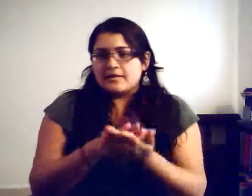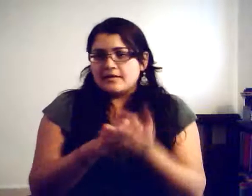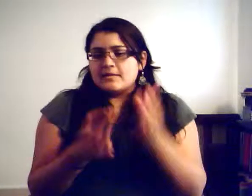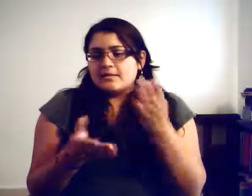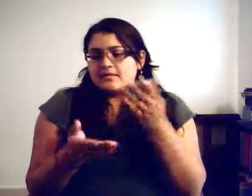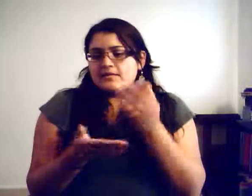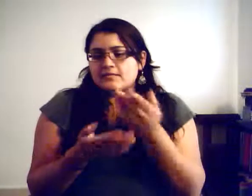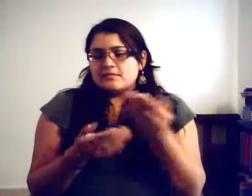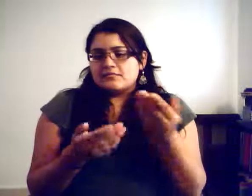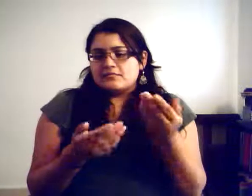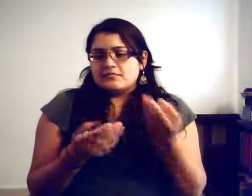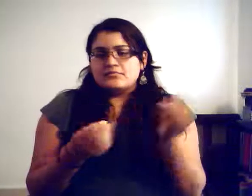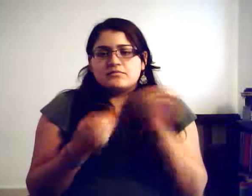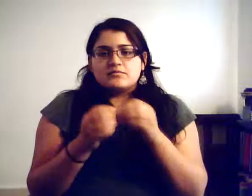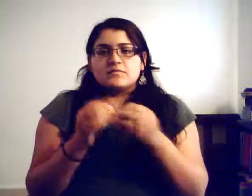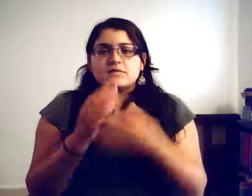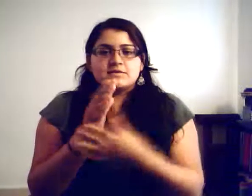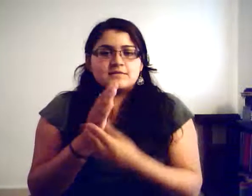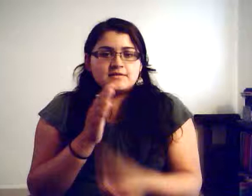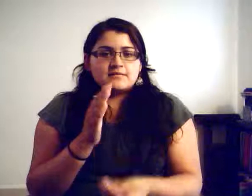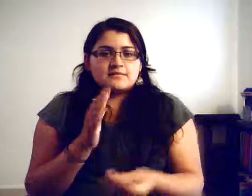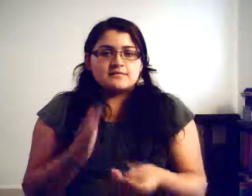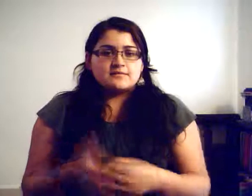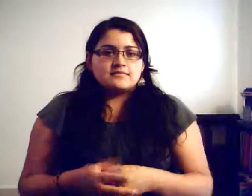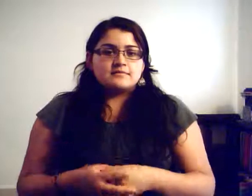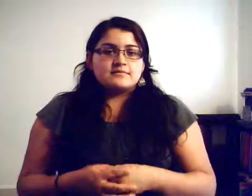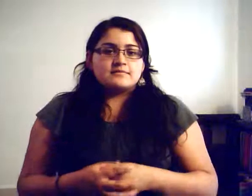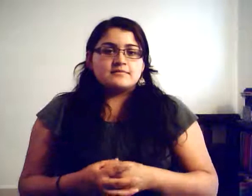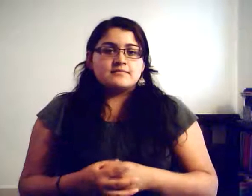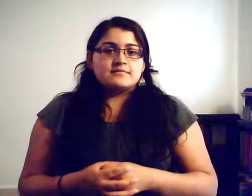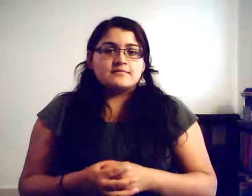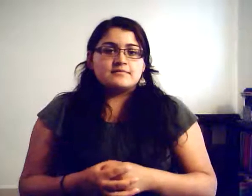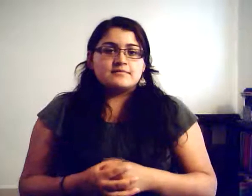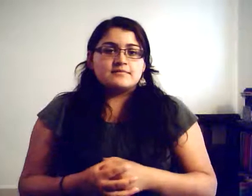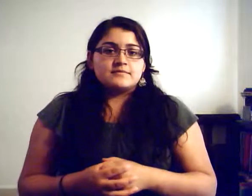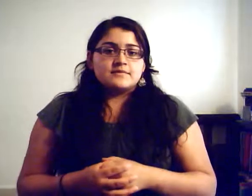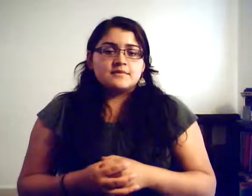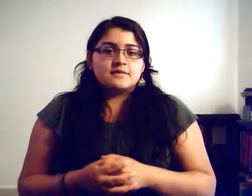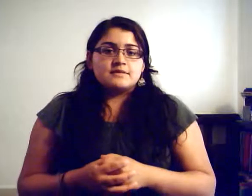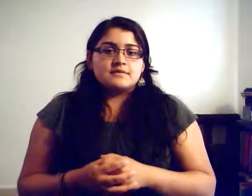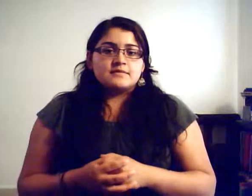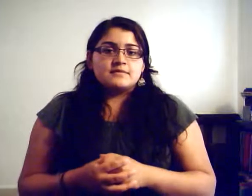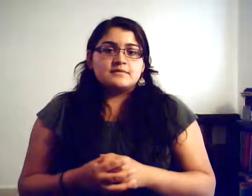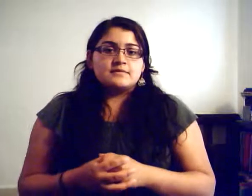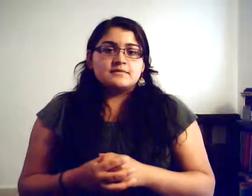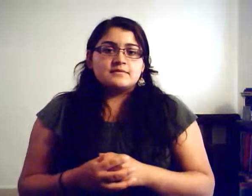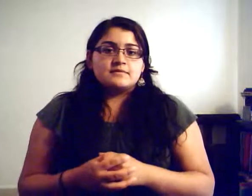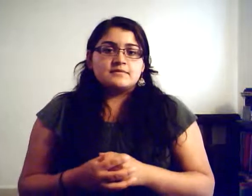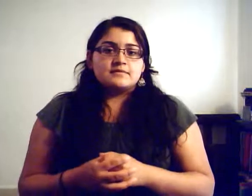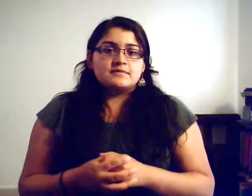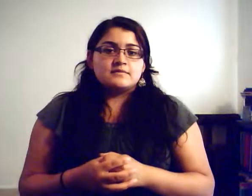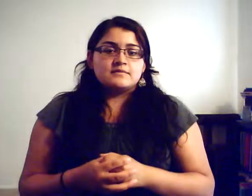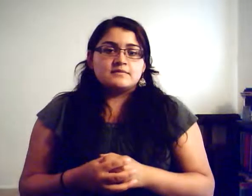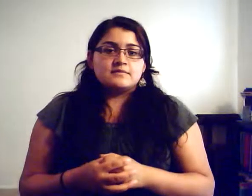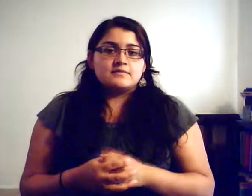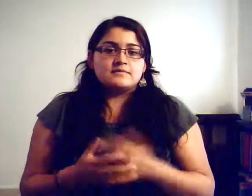projects. And so that's one thing I like to do with this reading class that I teach. And I have one more example that